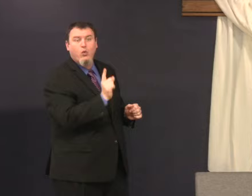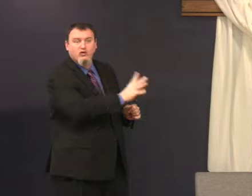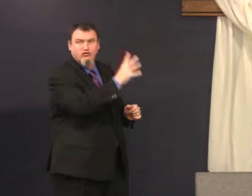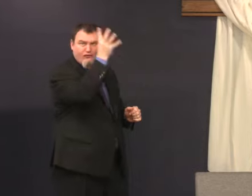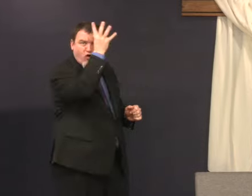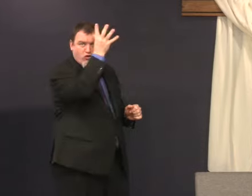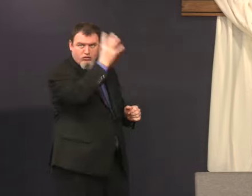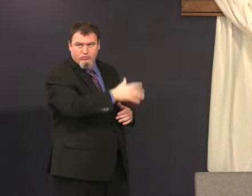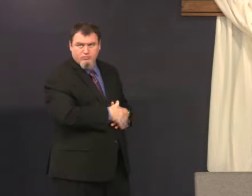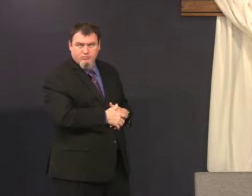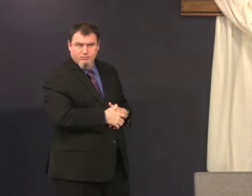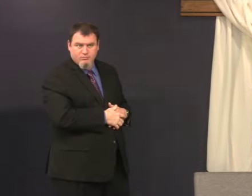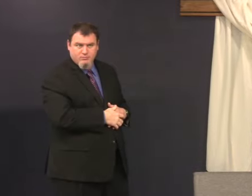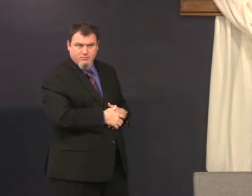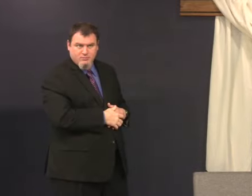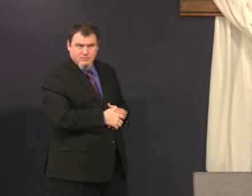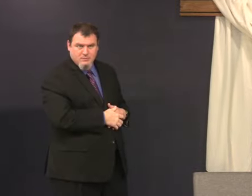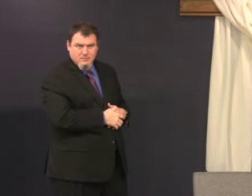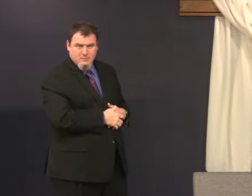let's check up on your father. Where's your father?